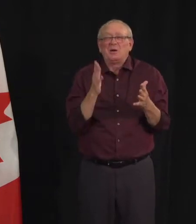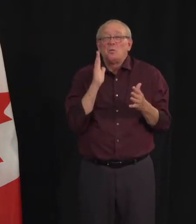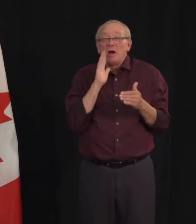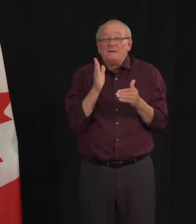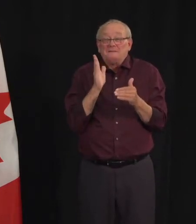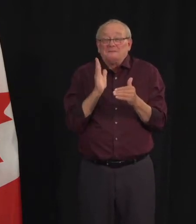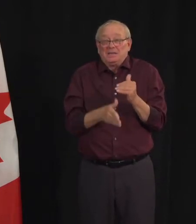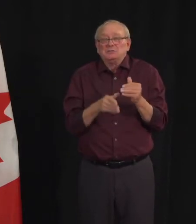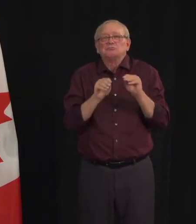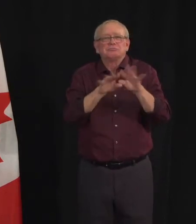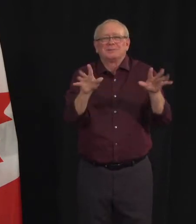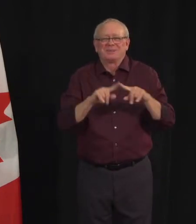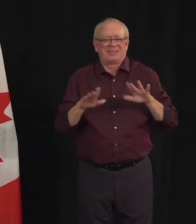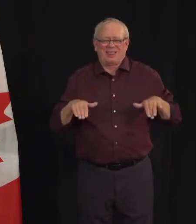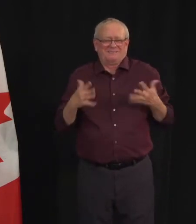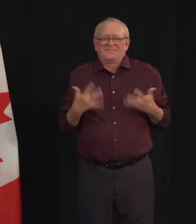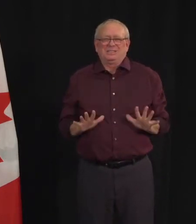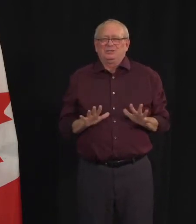Operator, can you put through the last question?